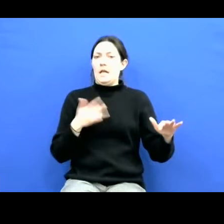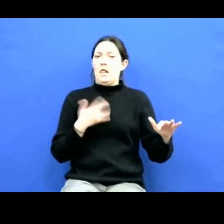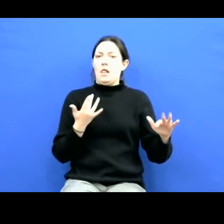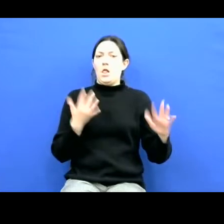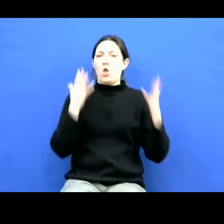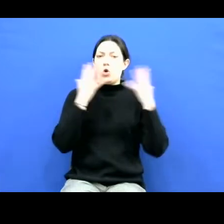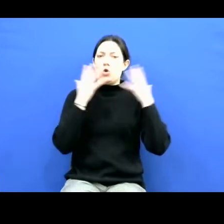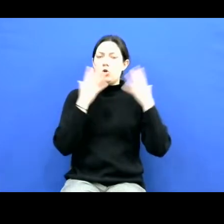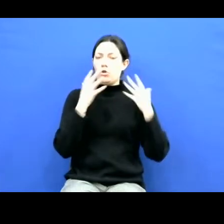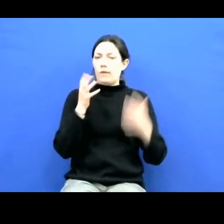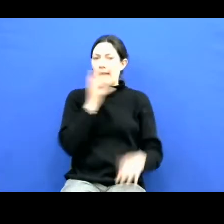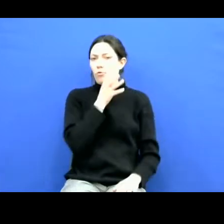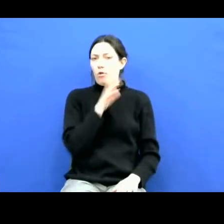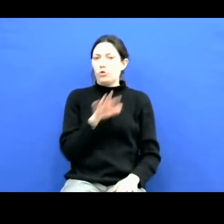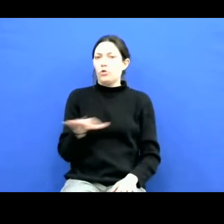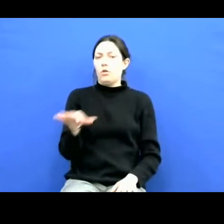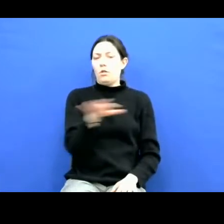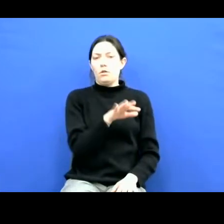as